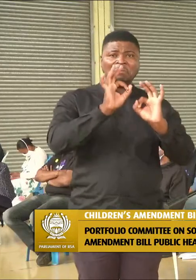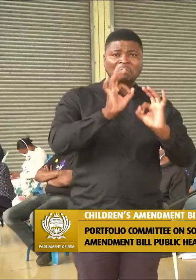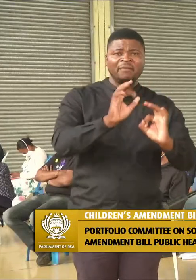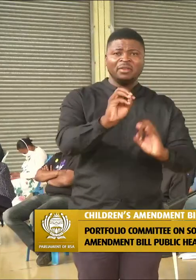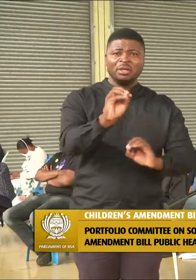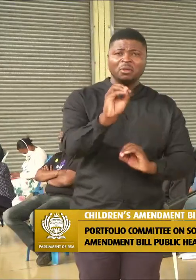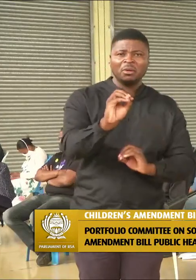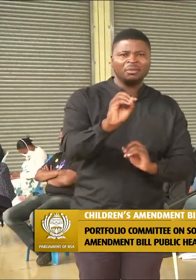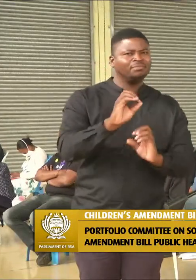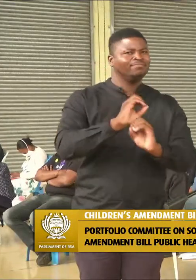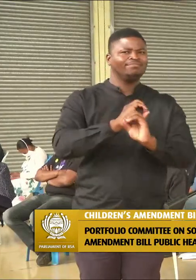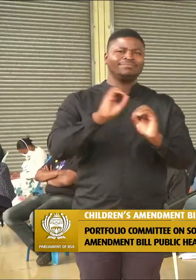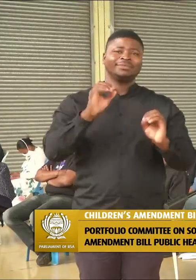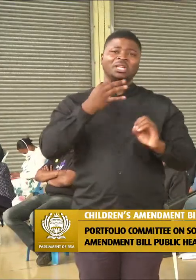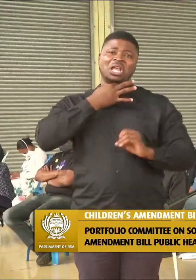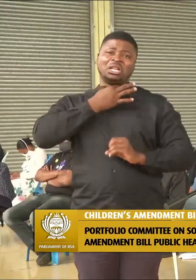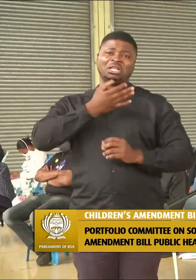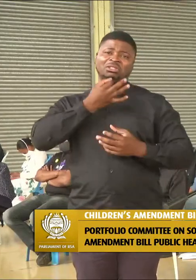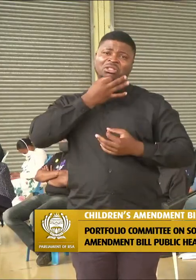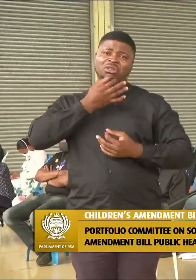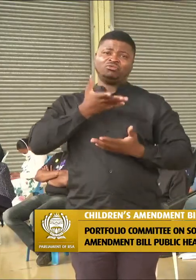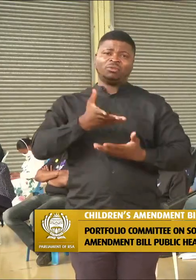English.